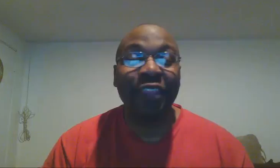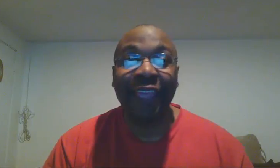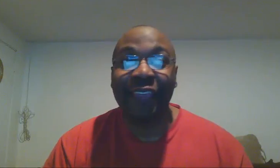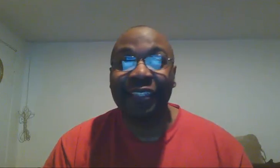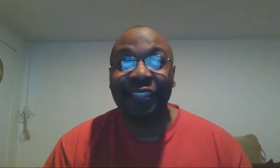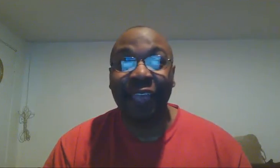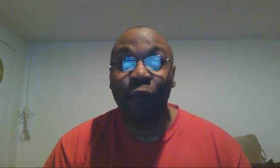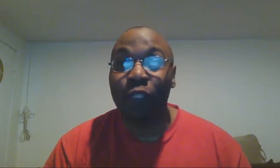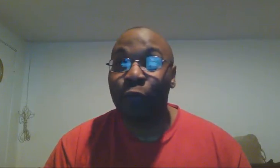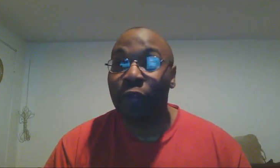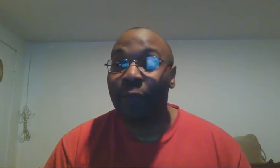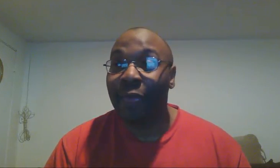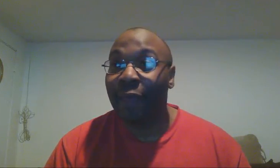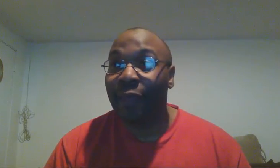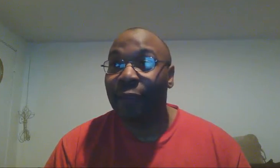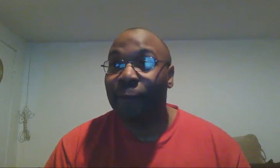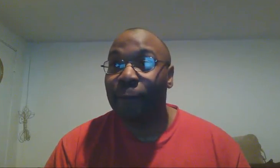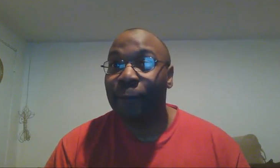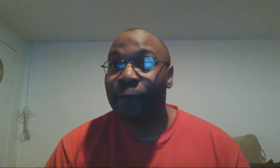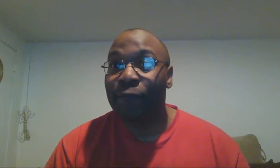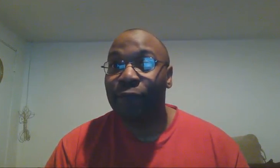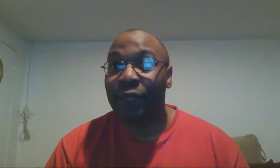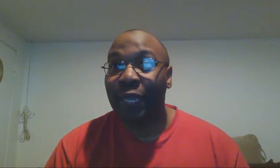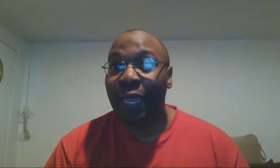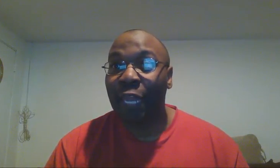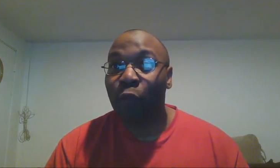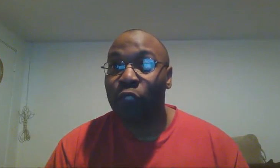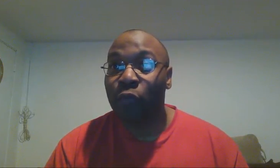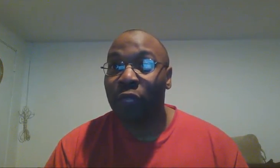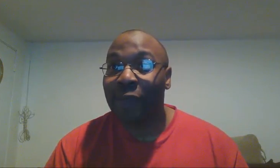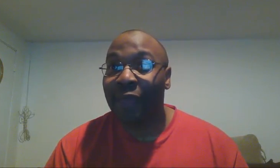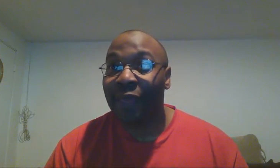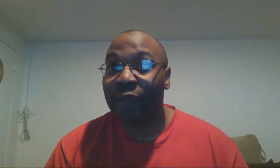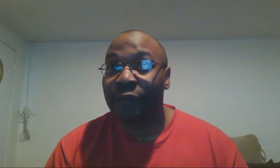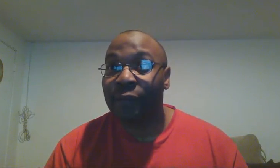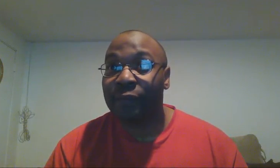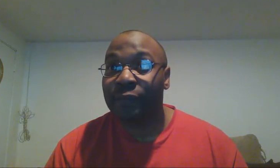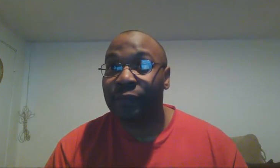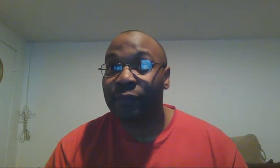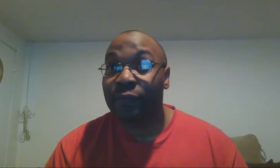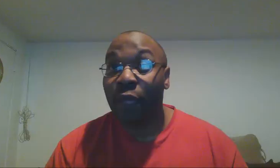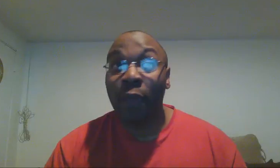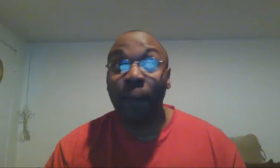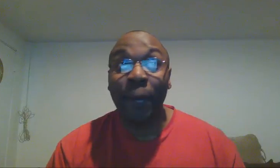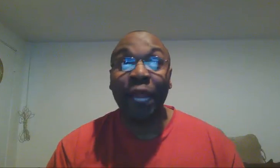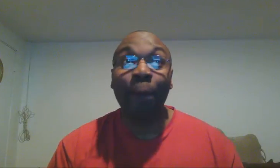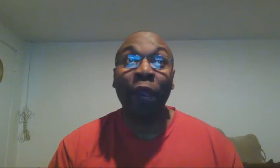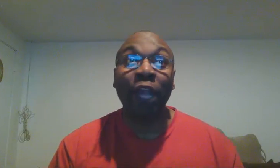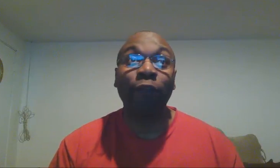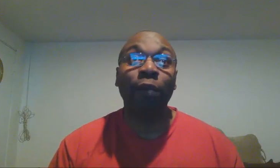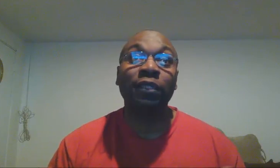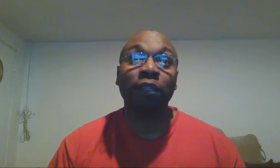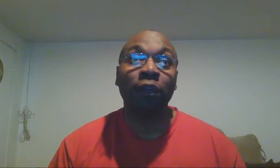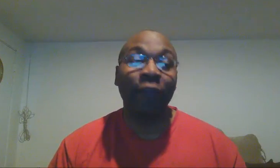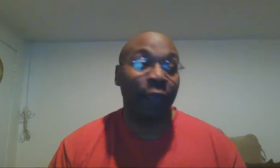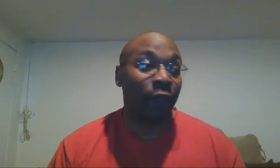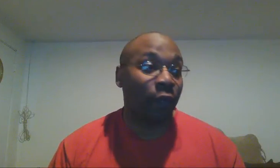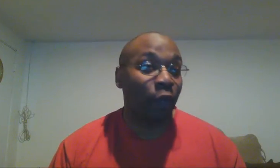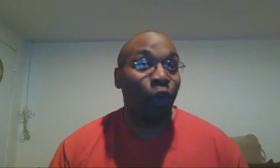2 or more days. It was pretty bad. It was really bad. But I prayed for myself and no